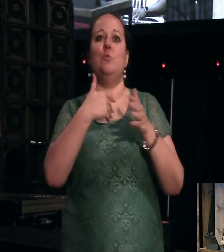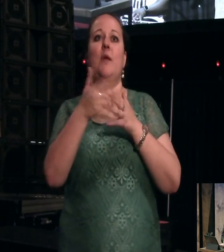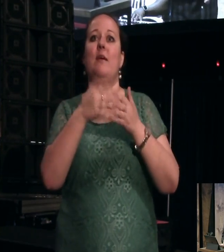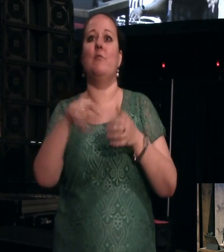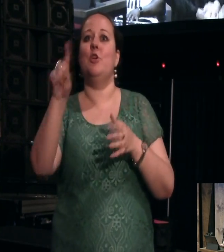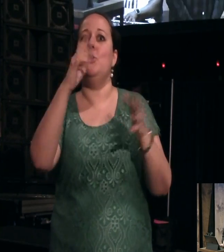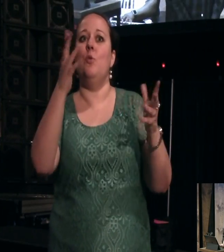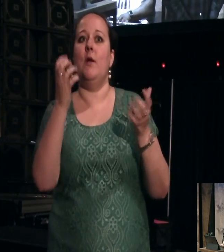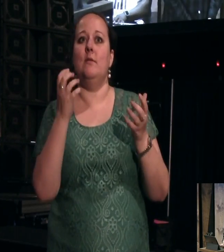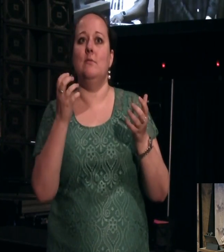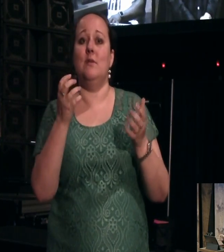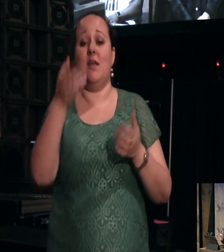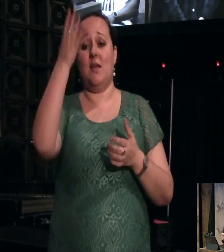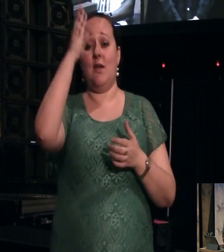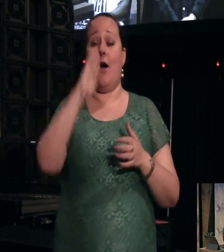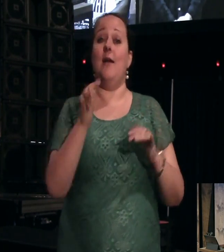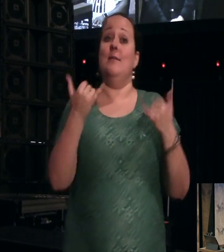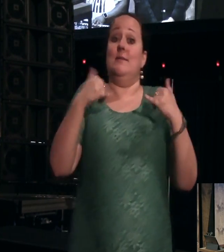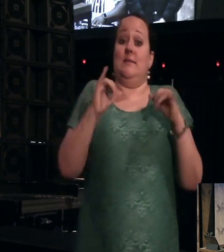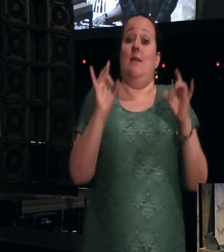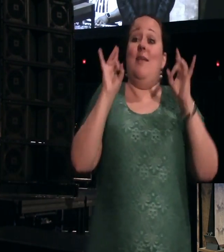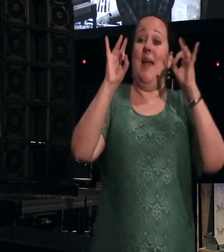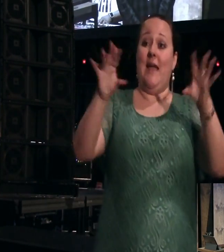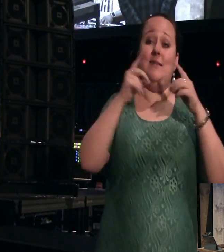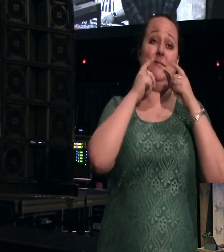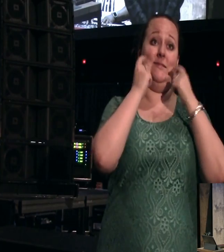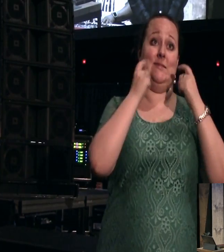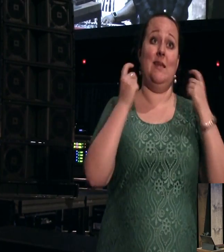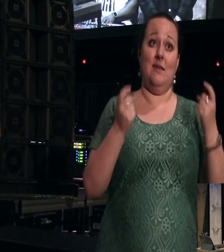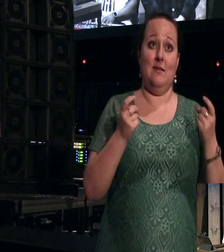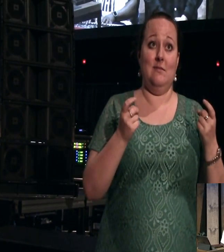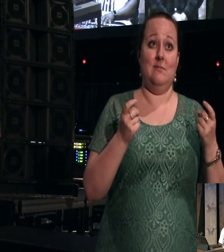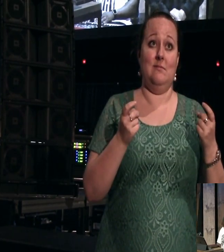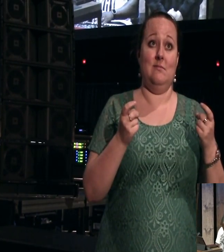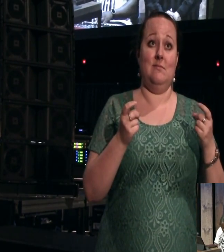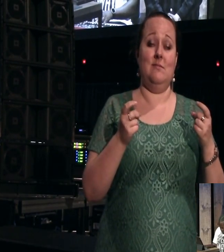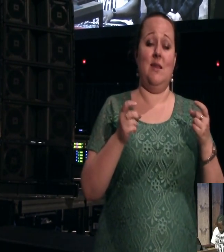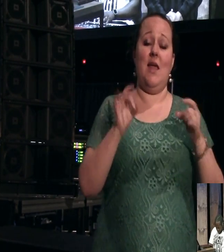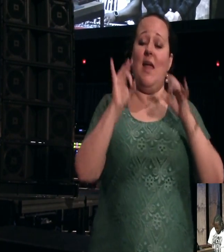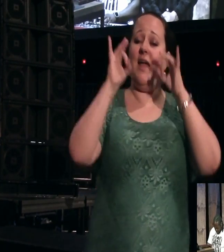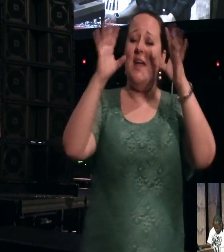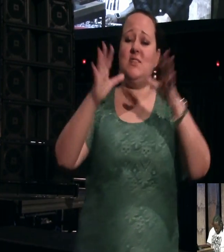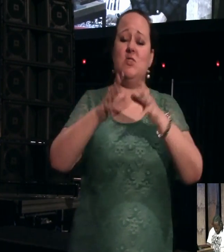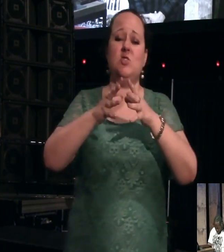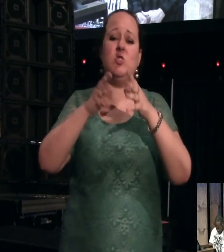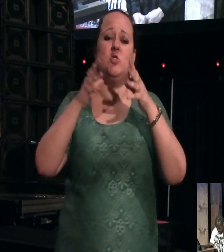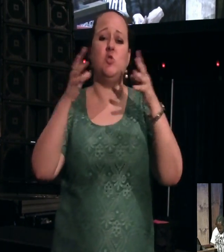realizing Jesus didn't come so you can just do what you want. You know what? God still hates sin.